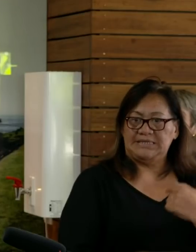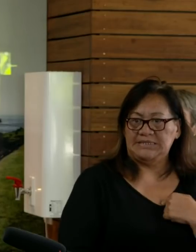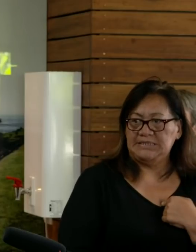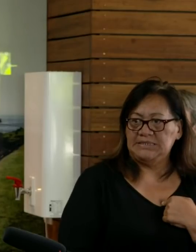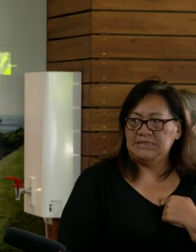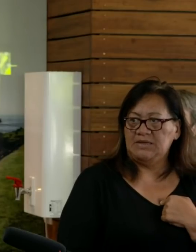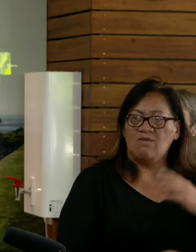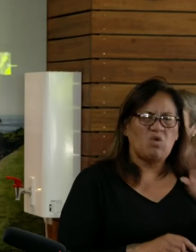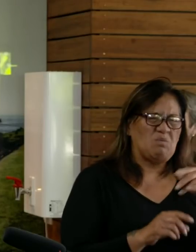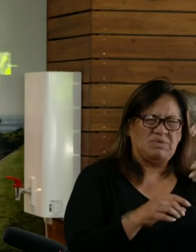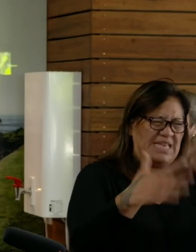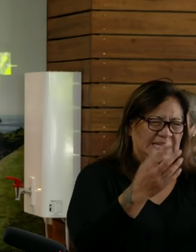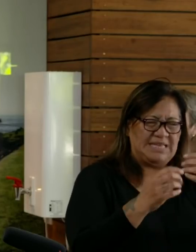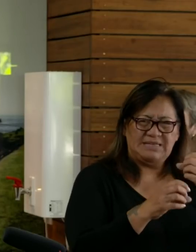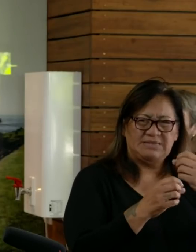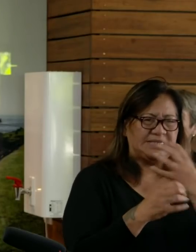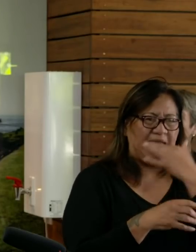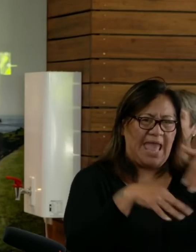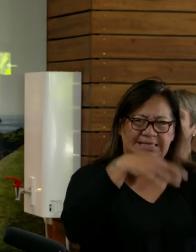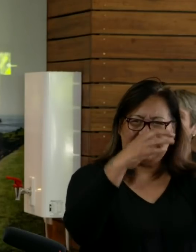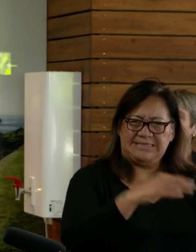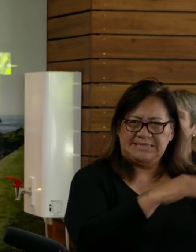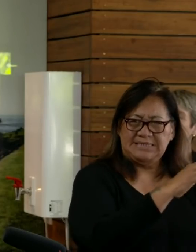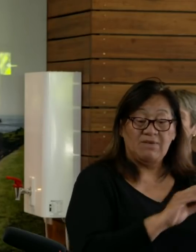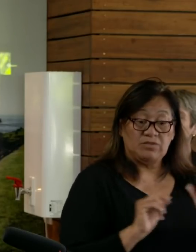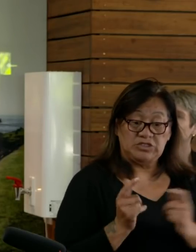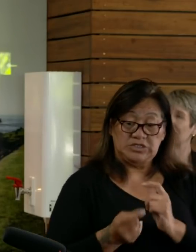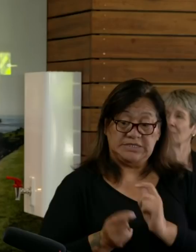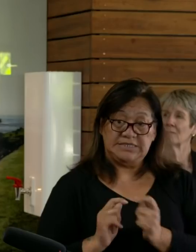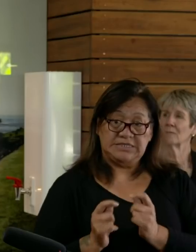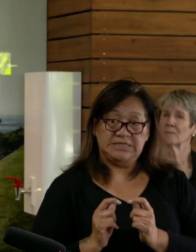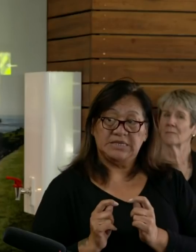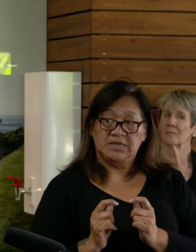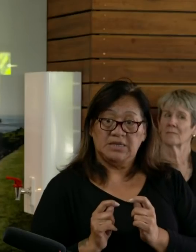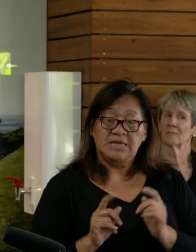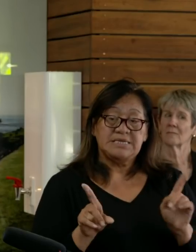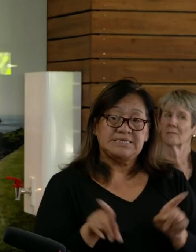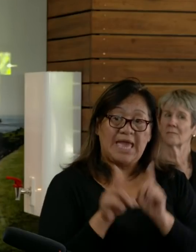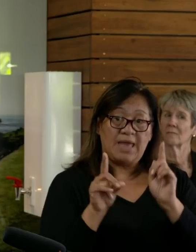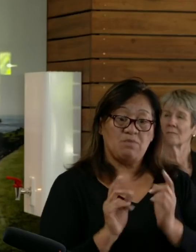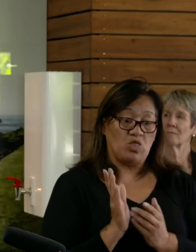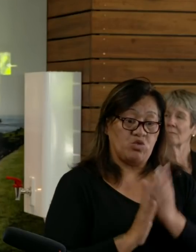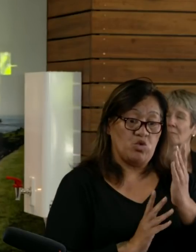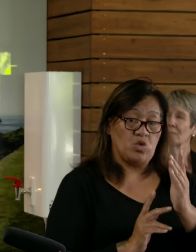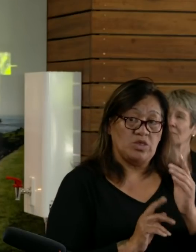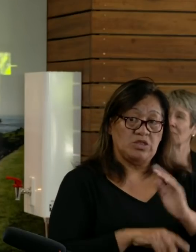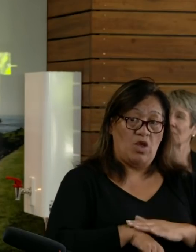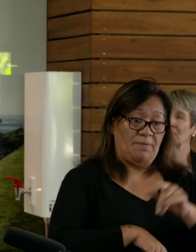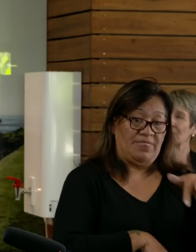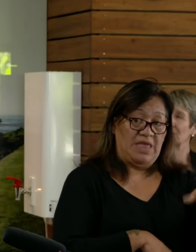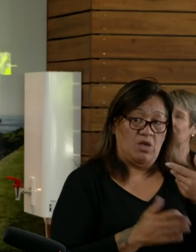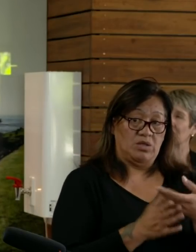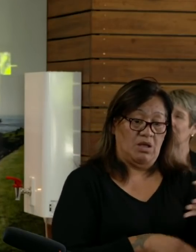from any gases that may be present. There has been testing, and there was testing conducted throughout the operation